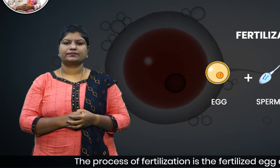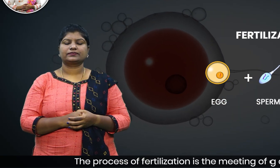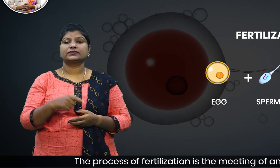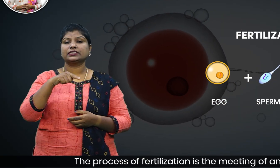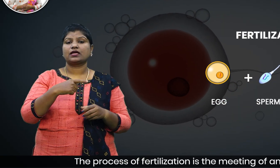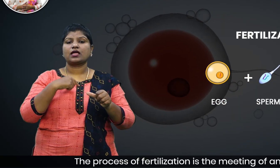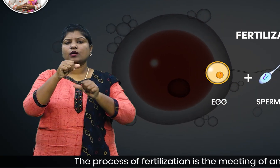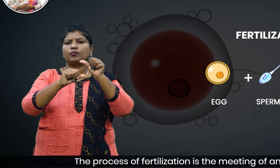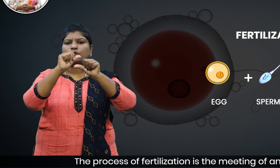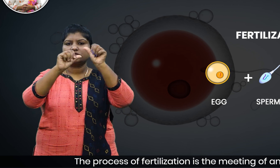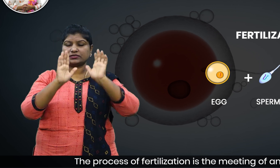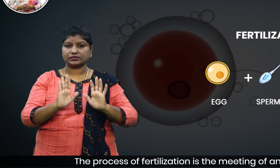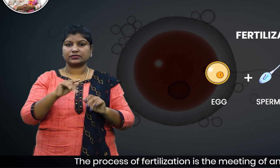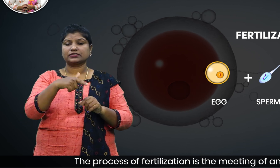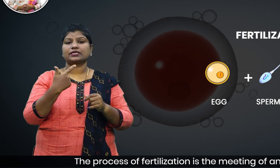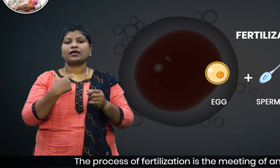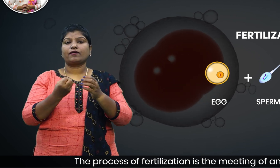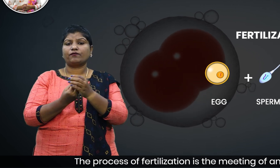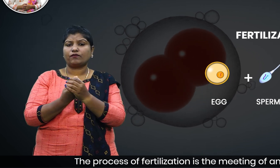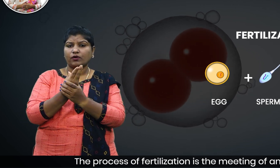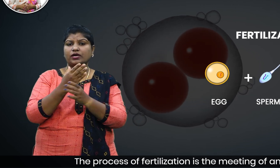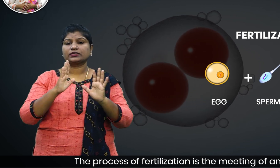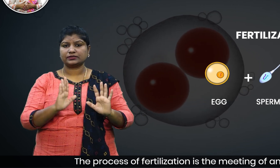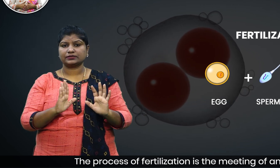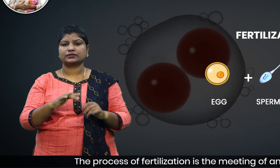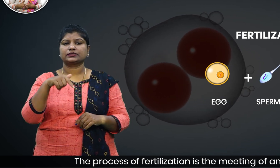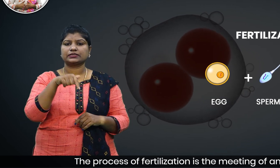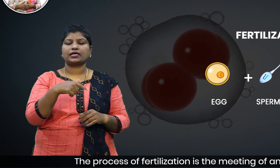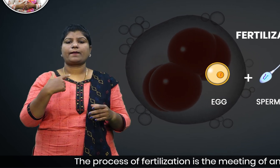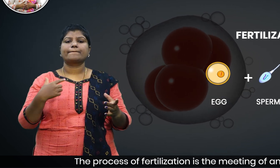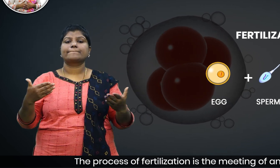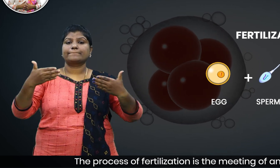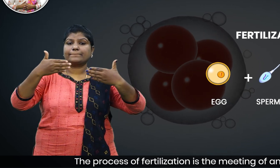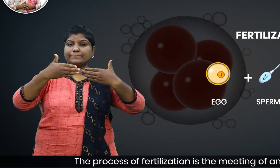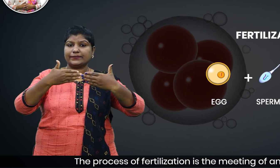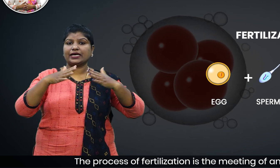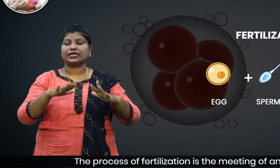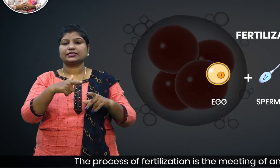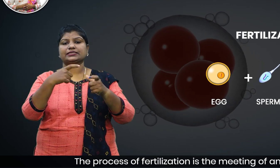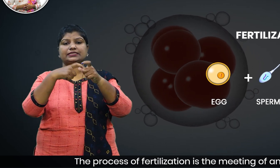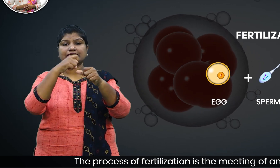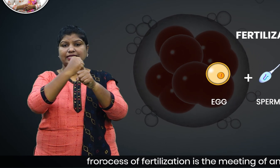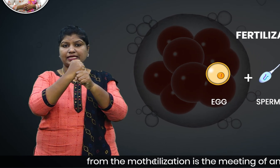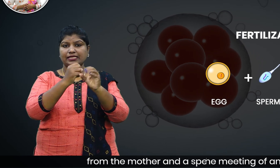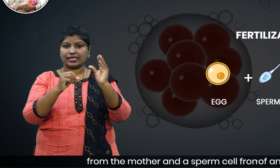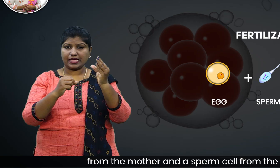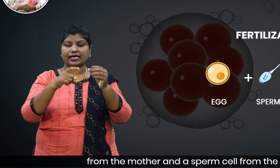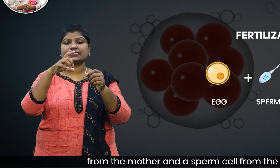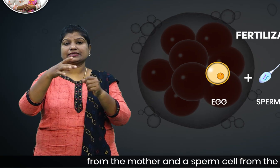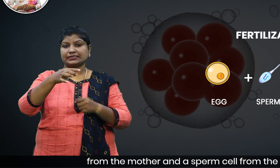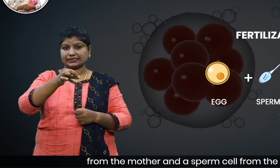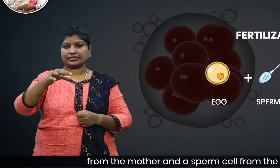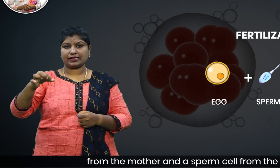The process of fertilization is the meeting of an egg cell from the